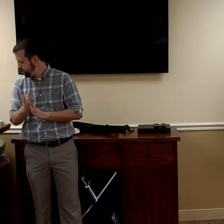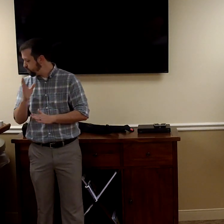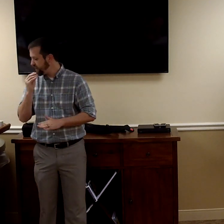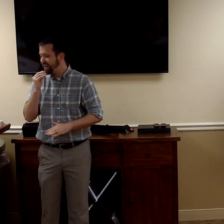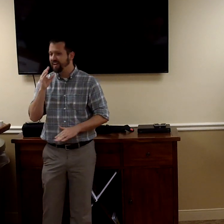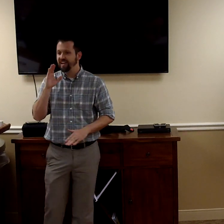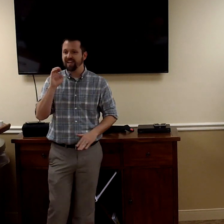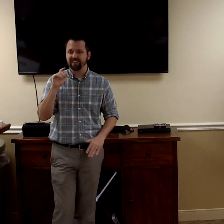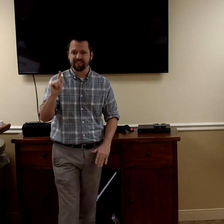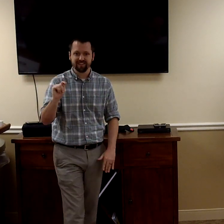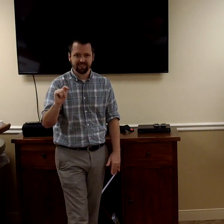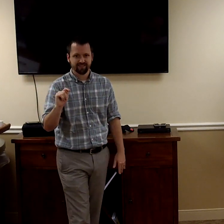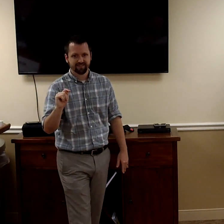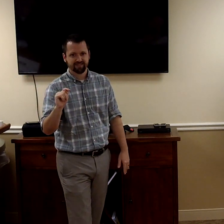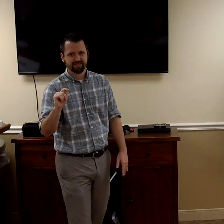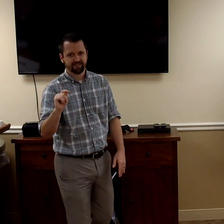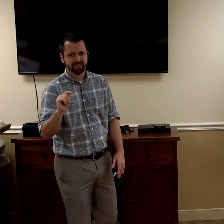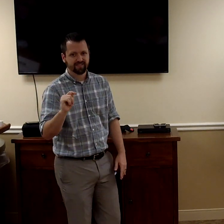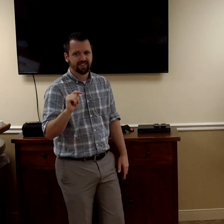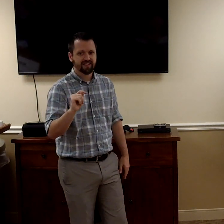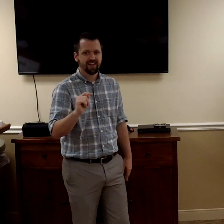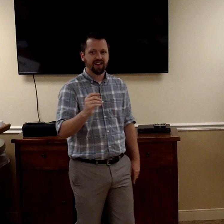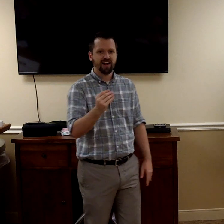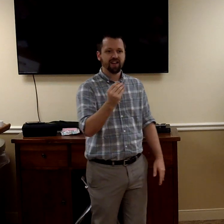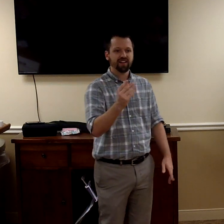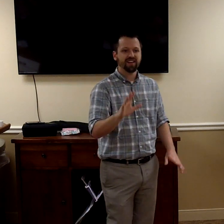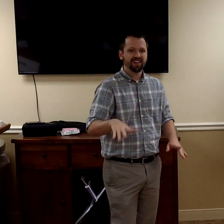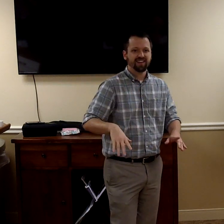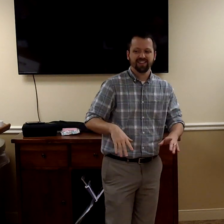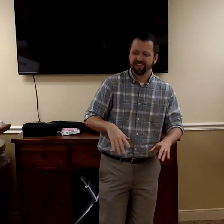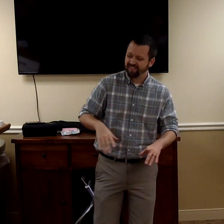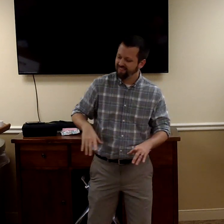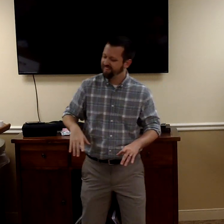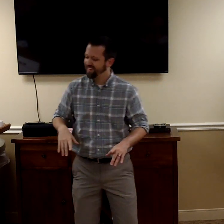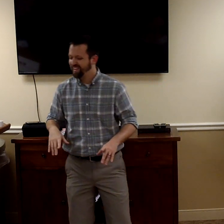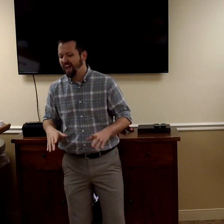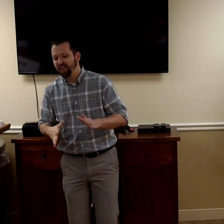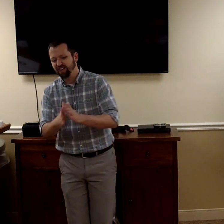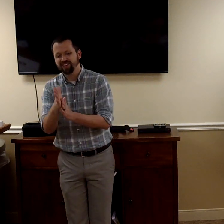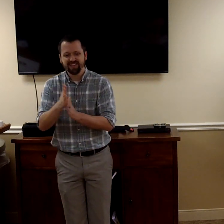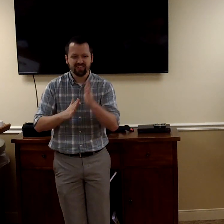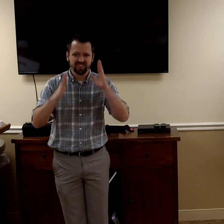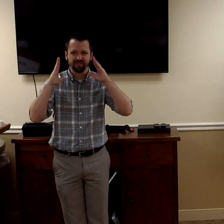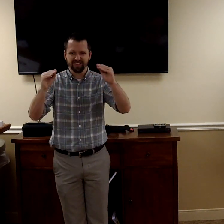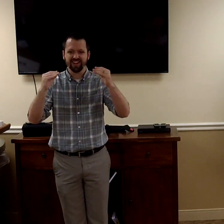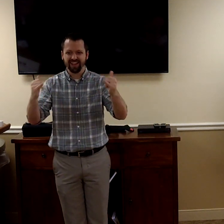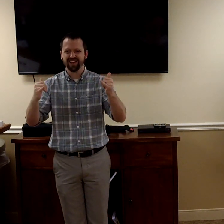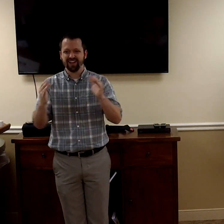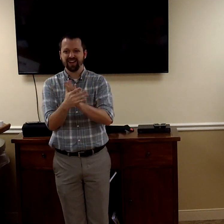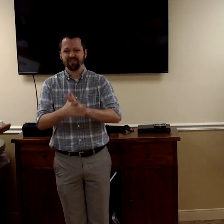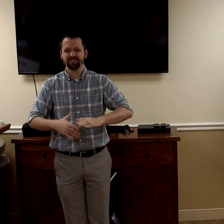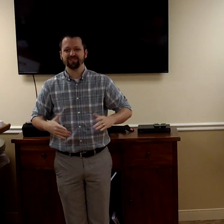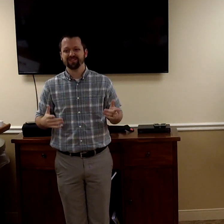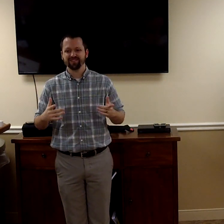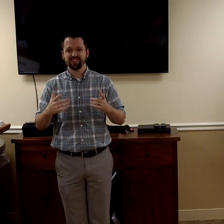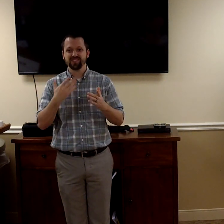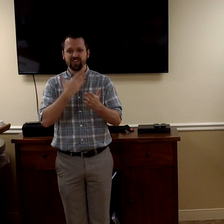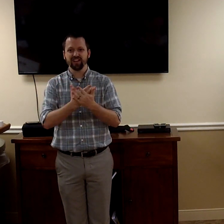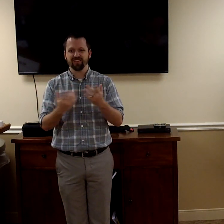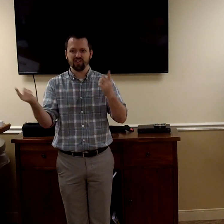Food and eat. All right. I'm going to teach you something today, which is good because y'all